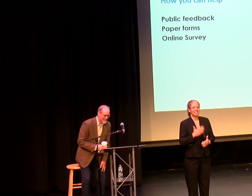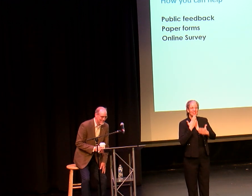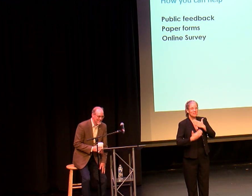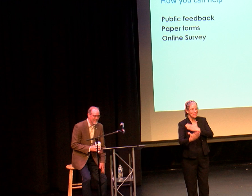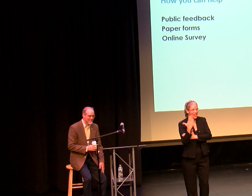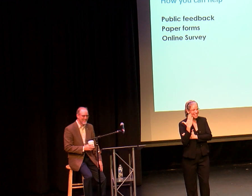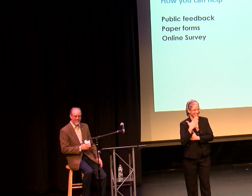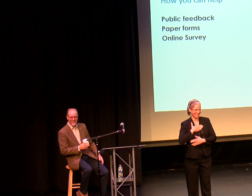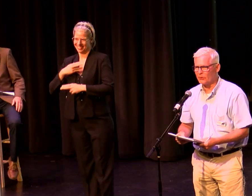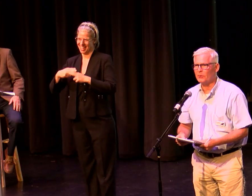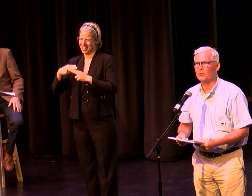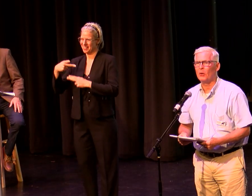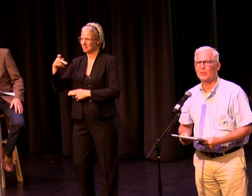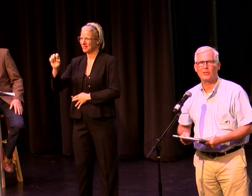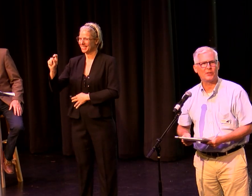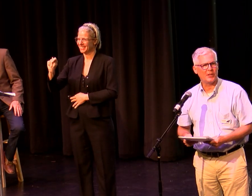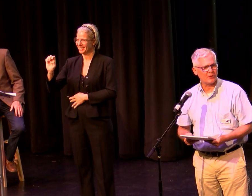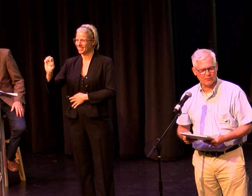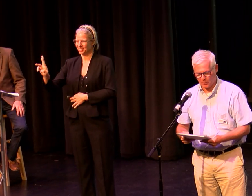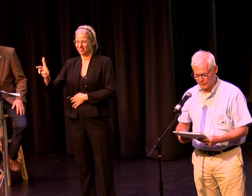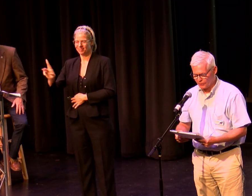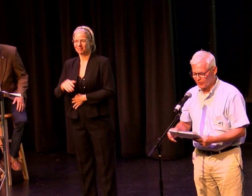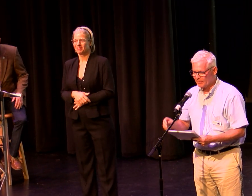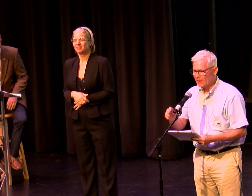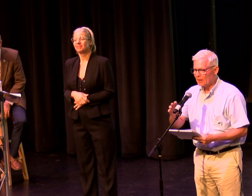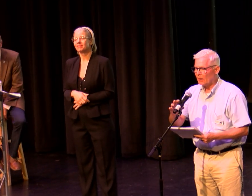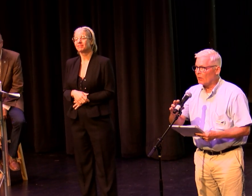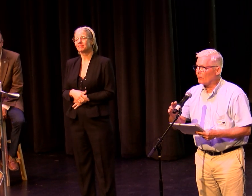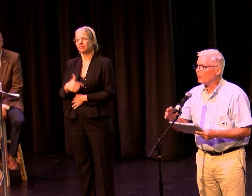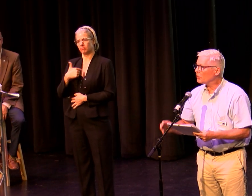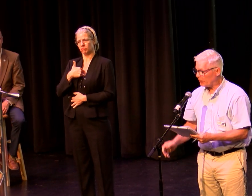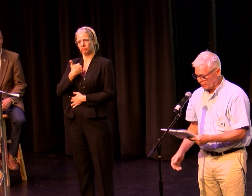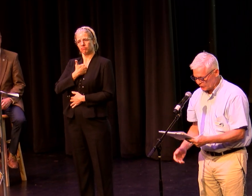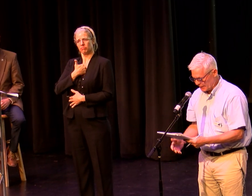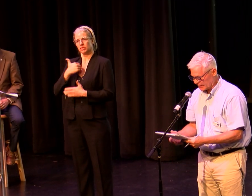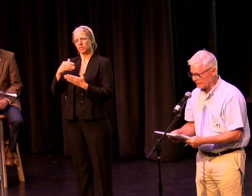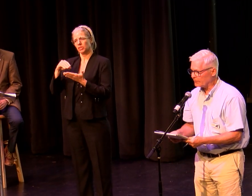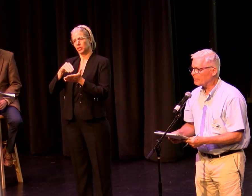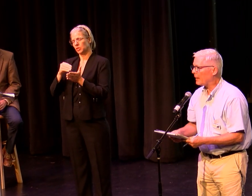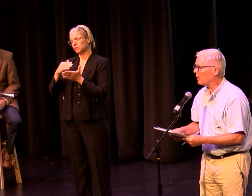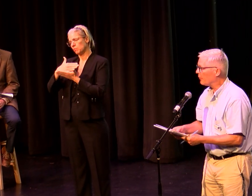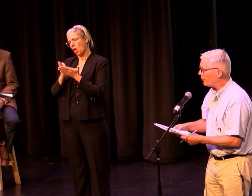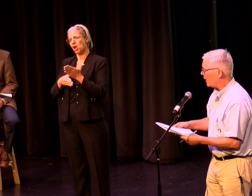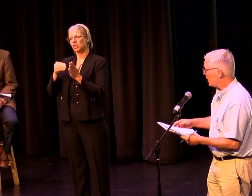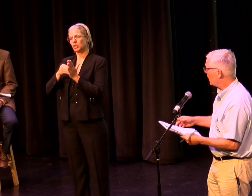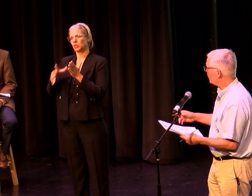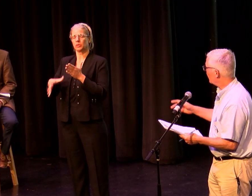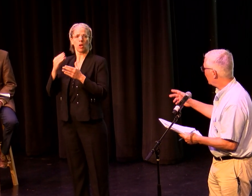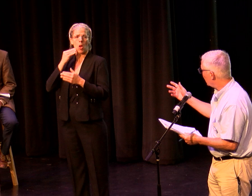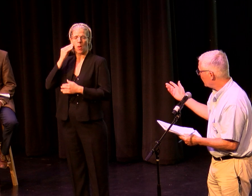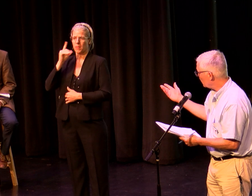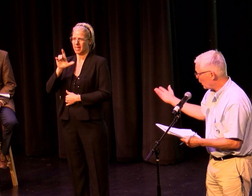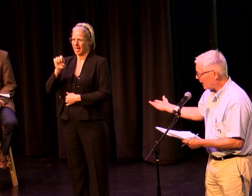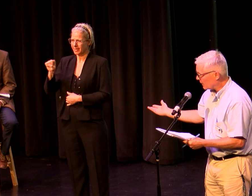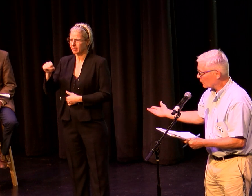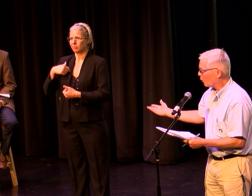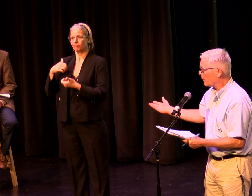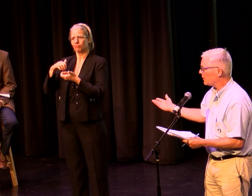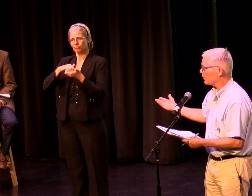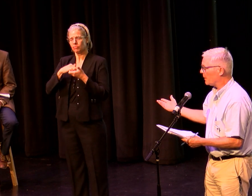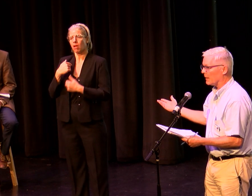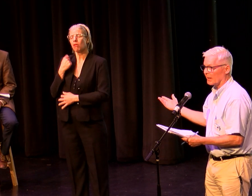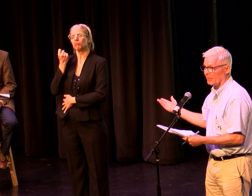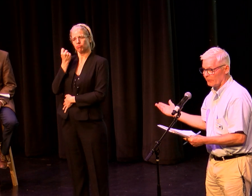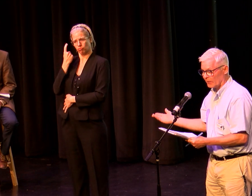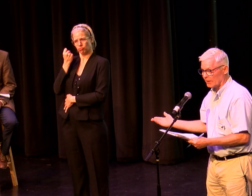Peter Brehm. I'm treasurer for the Student Homelessness Initiative Partnership. From a SHIP perspective, and understanding that just because we ask for